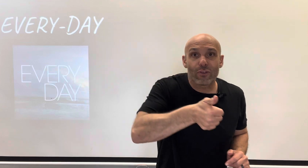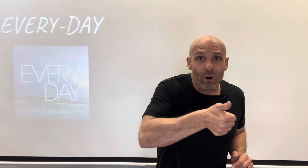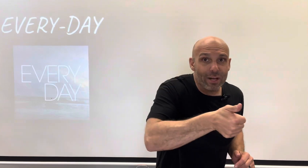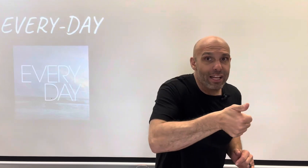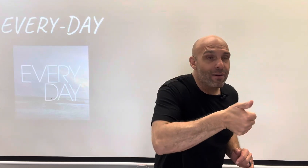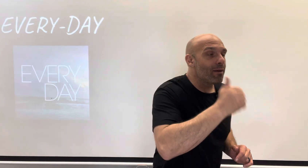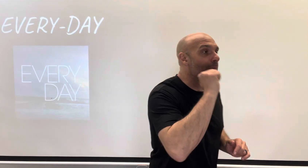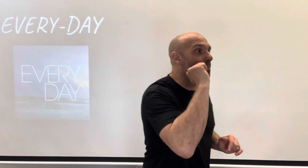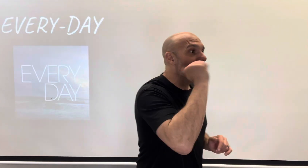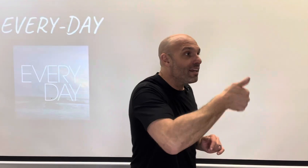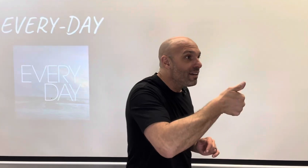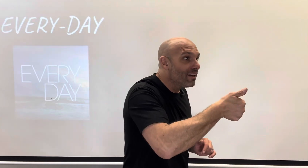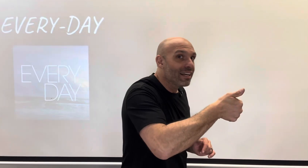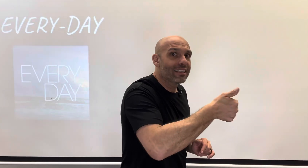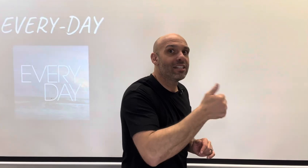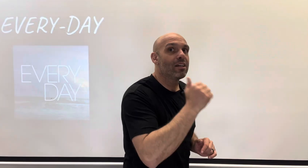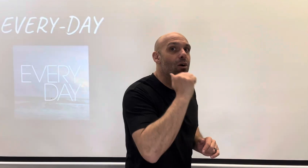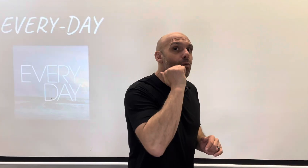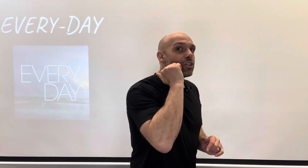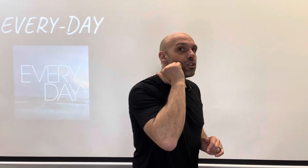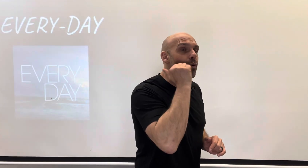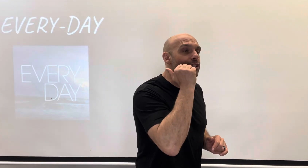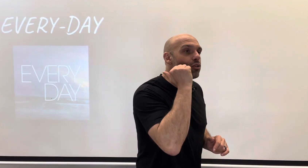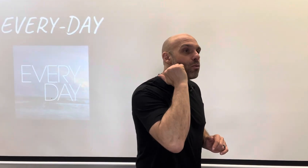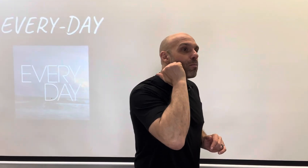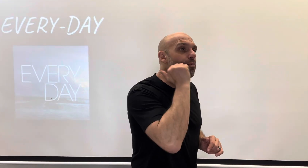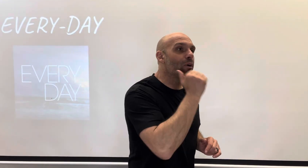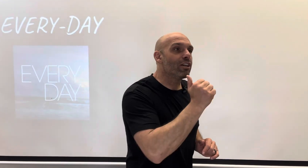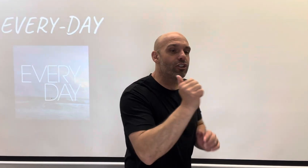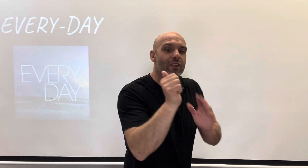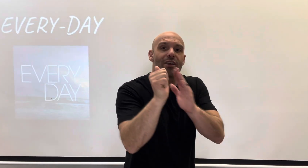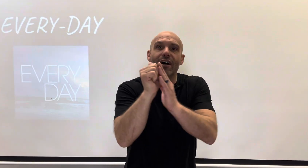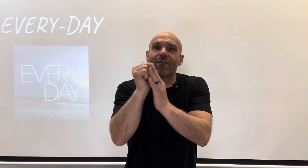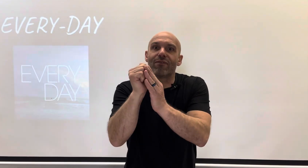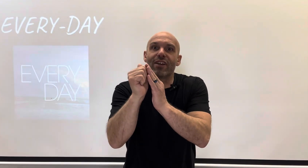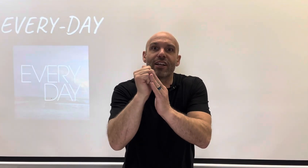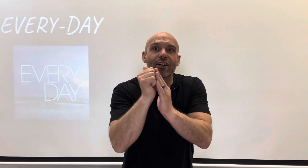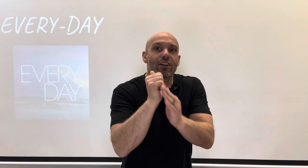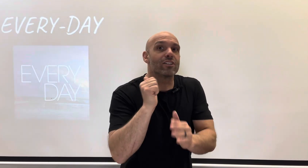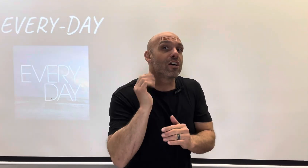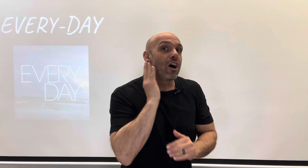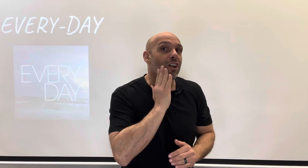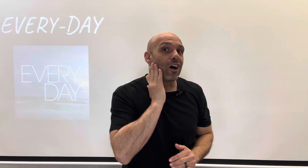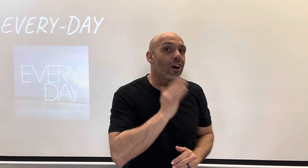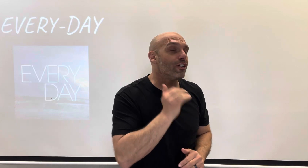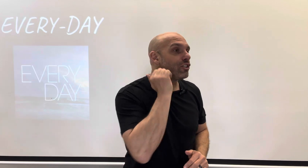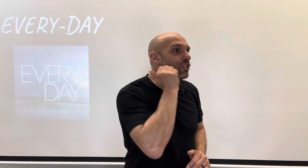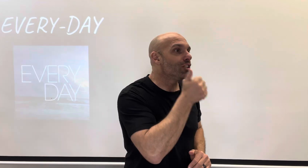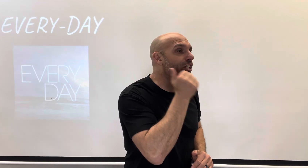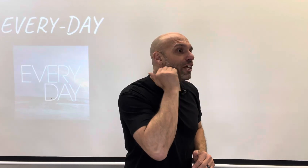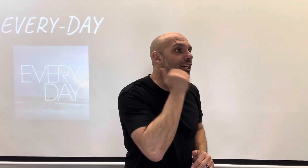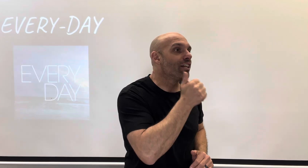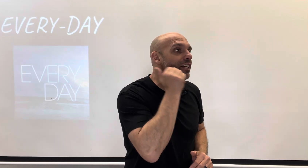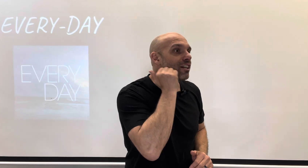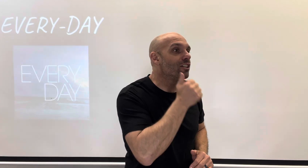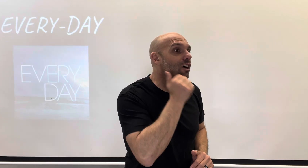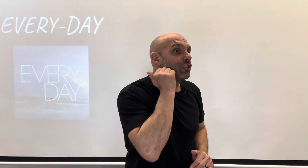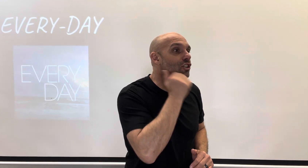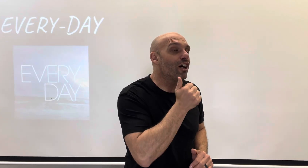throwing it big like this, we're just going to brush the fingers along our cheek, our jaw,